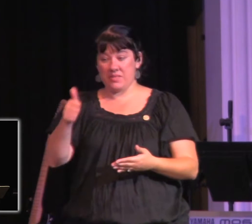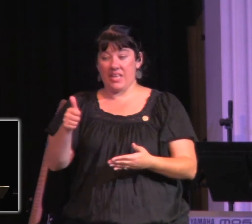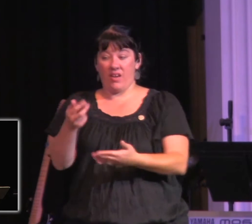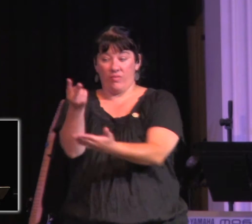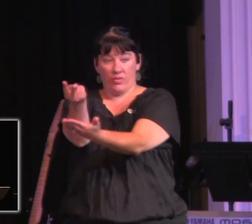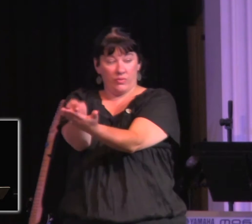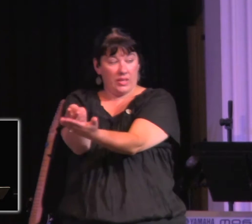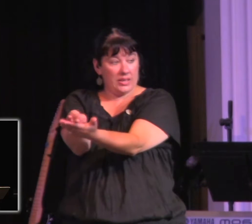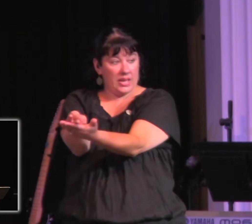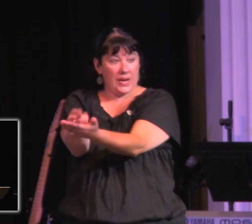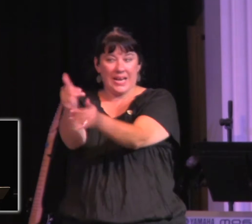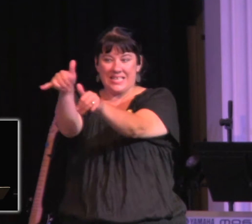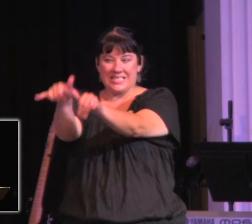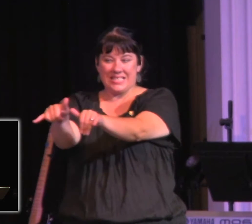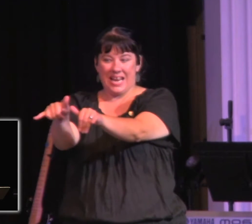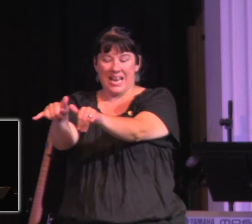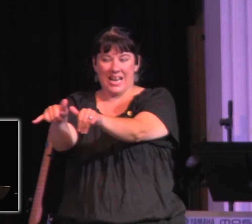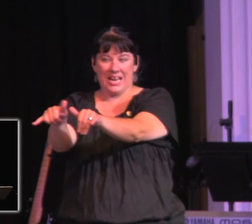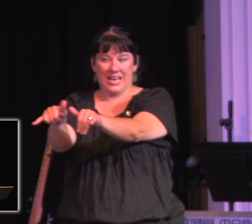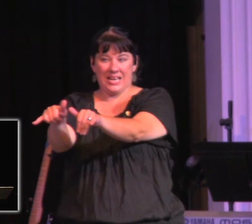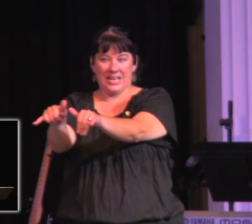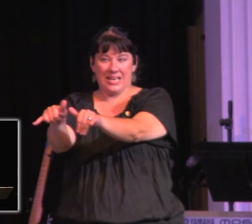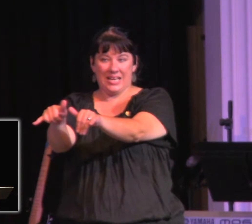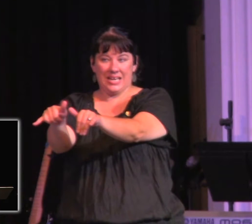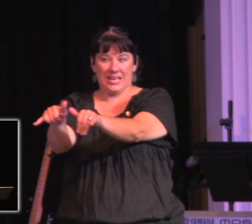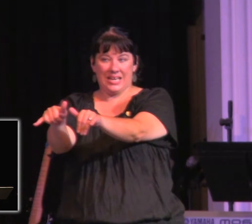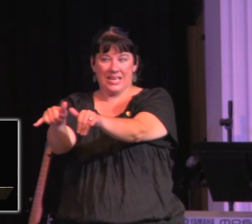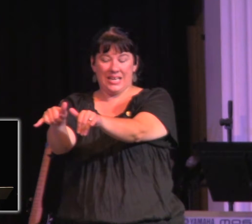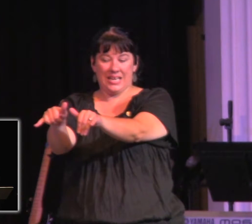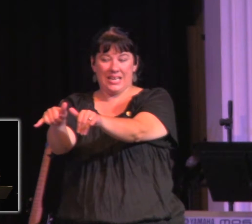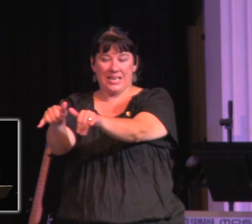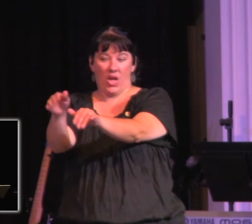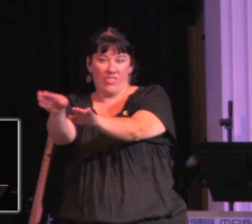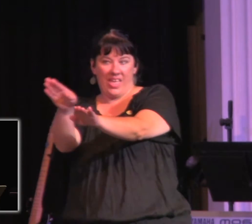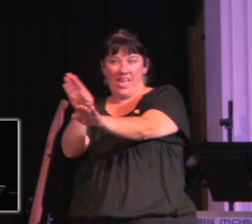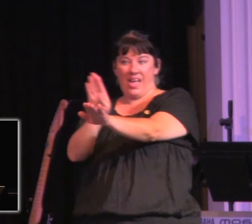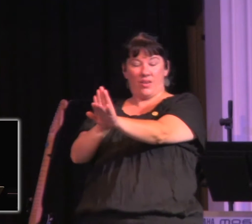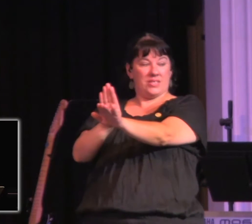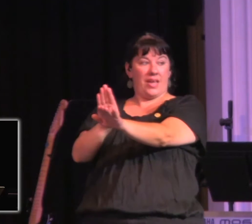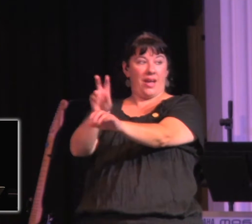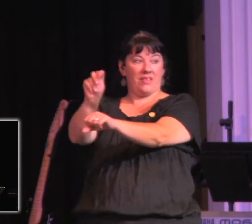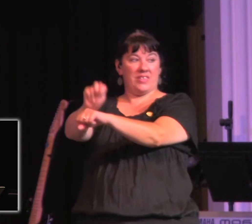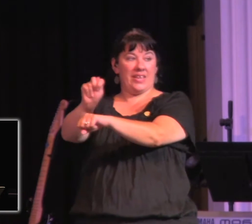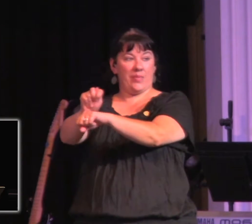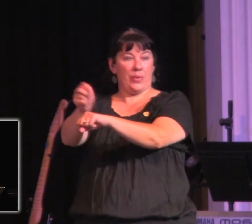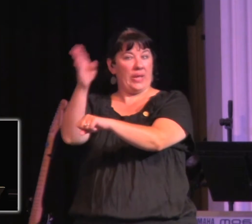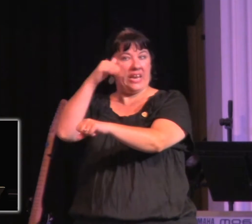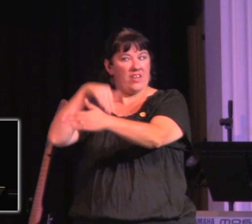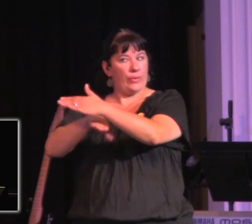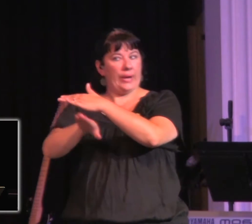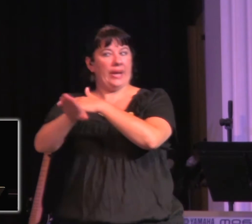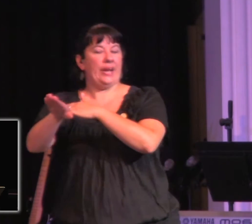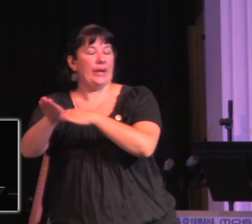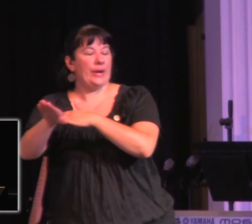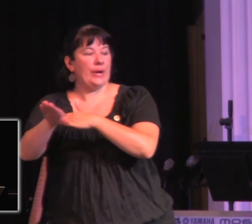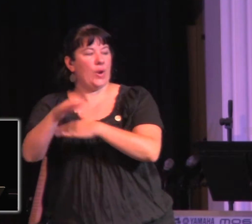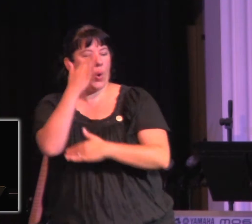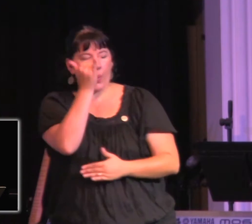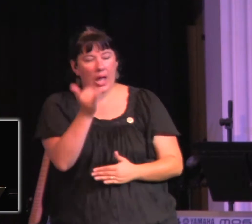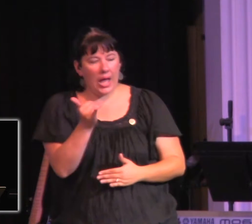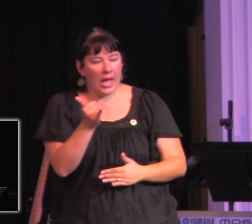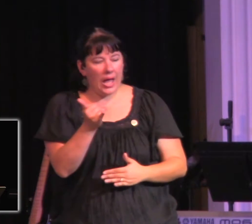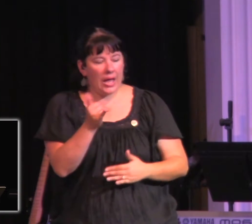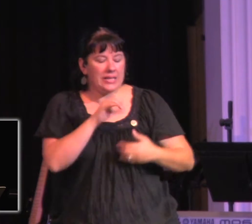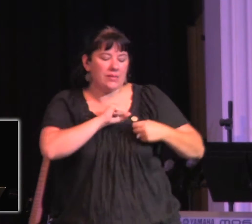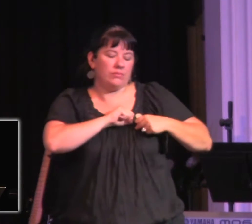his crippledness. Because of his brokenness. And I think this is a picture that even though we're in church, like we're at the gate of the